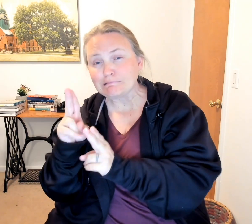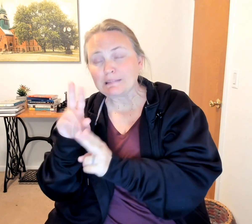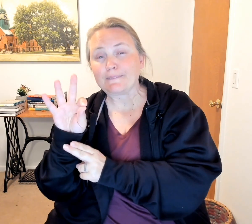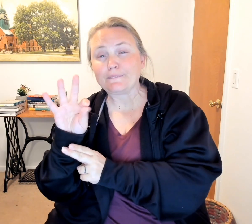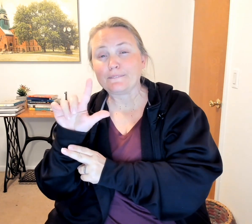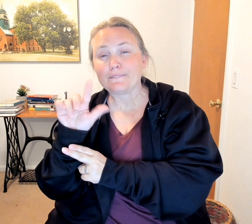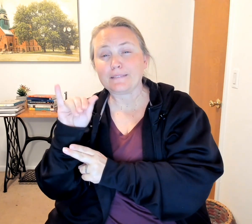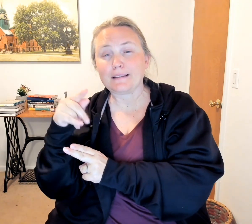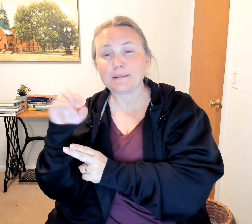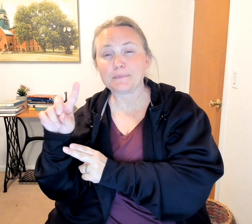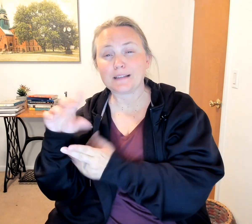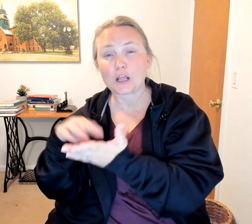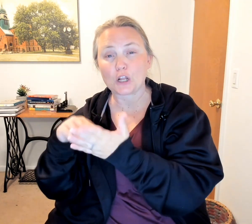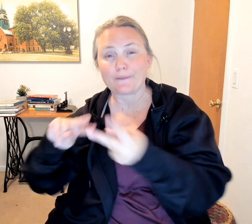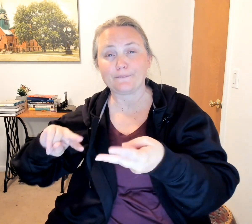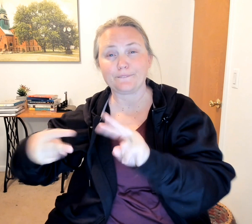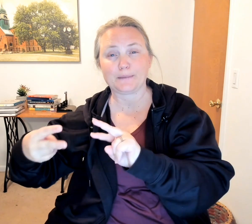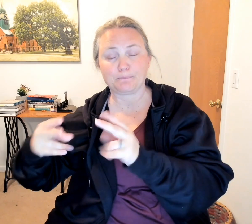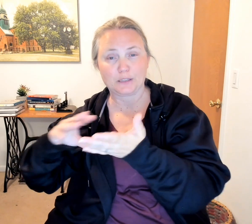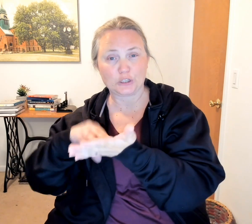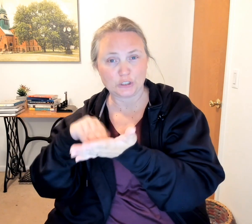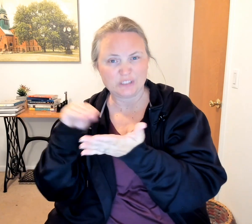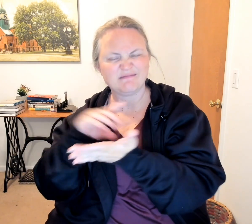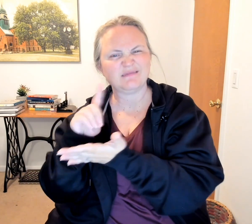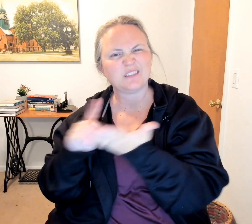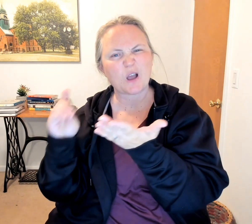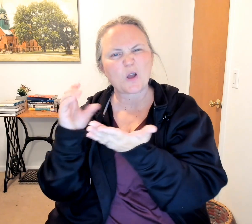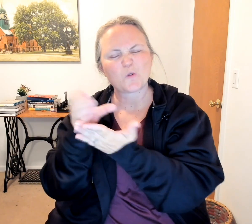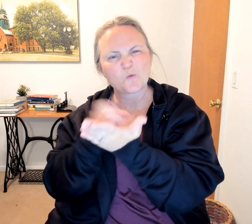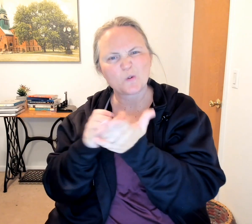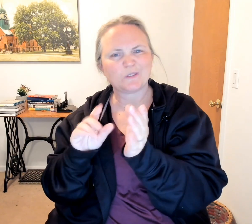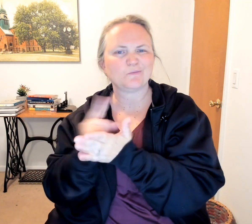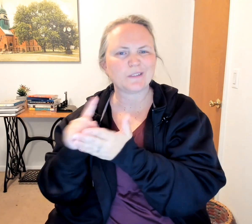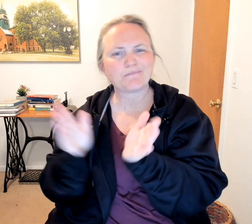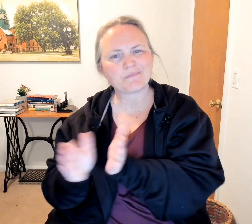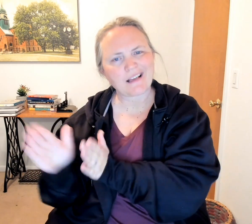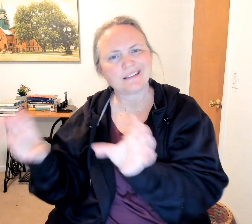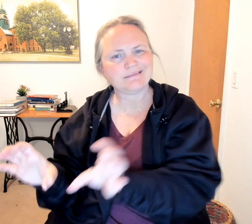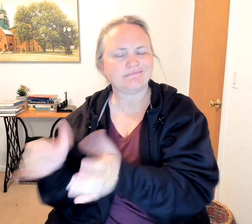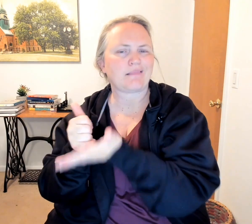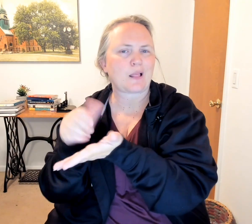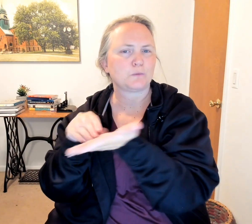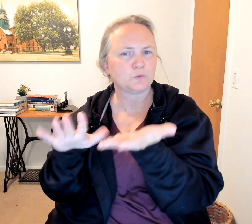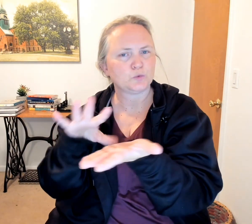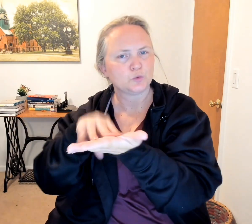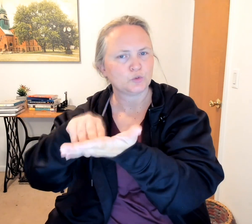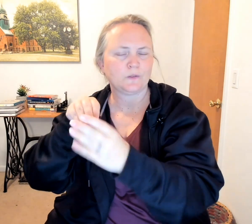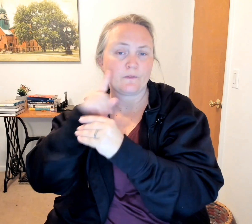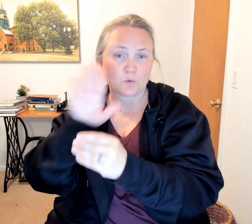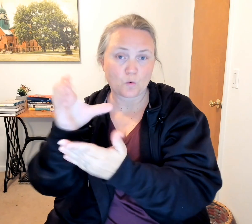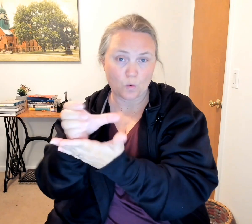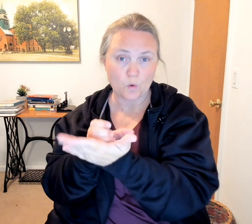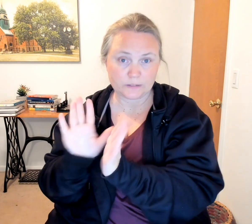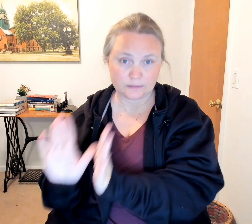Flipped Learning, to help you design courses and weekly plans and activities to help students succeed and gain